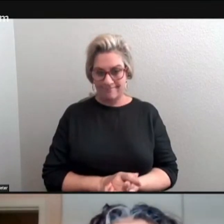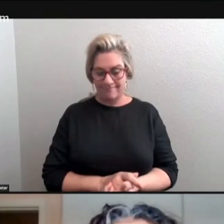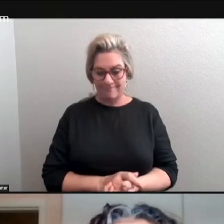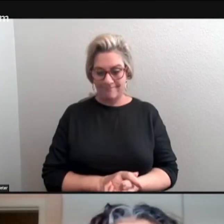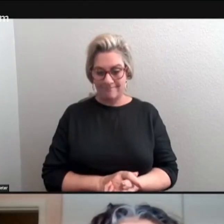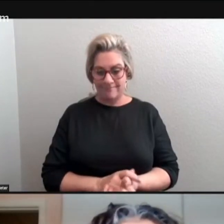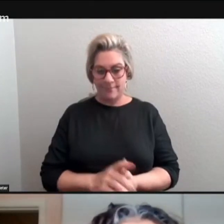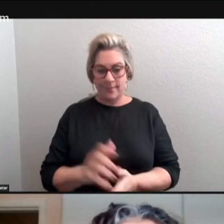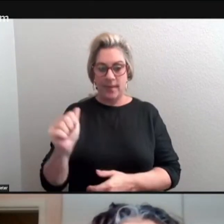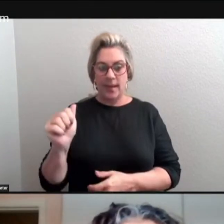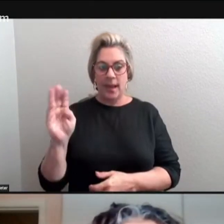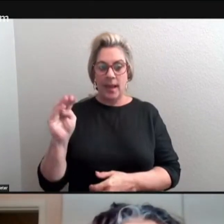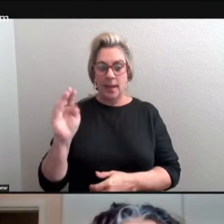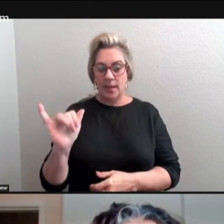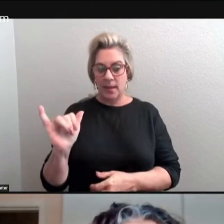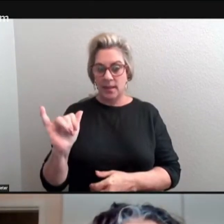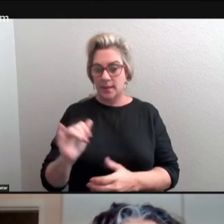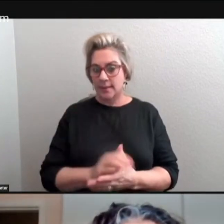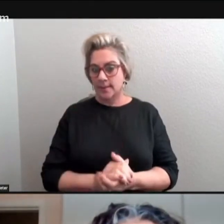Amy?